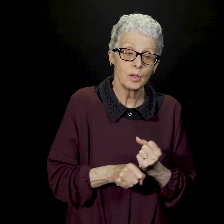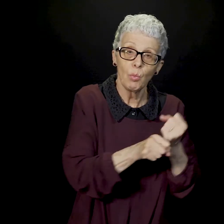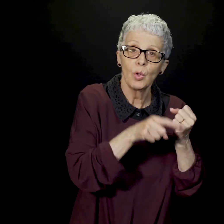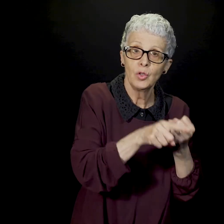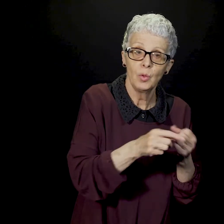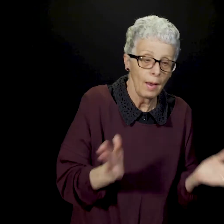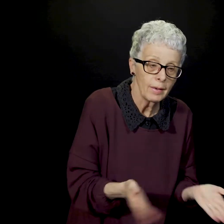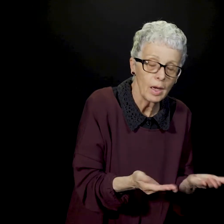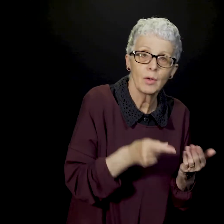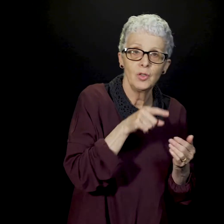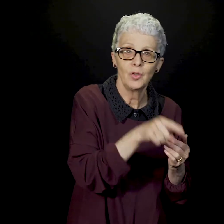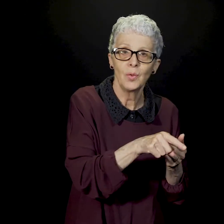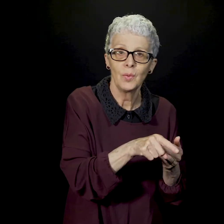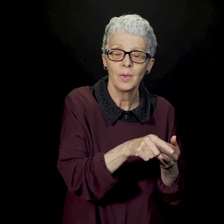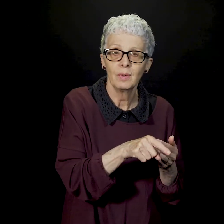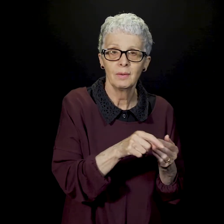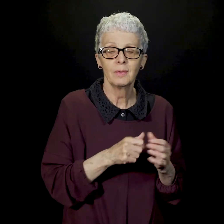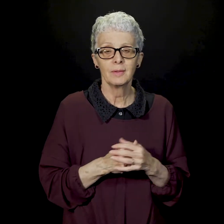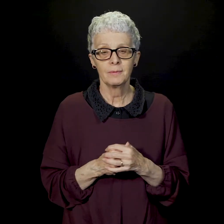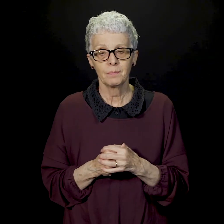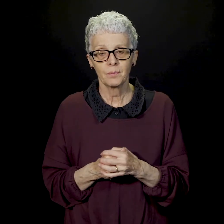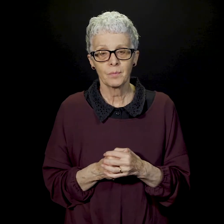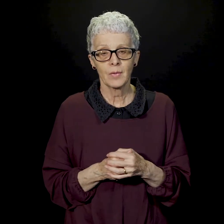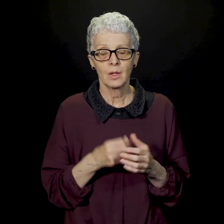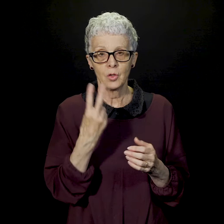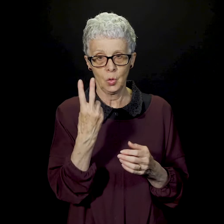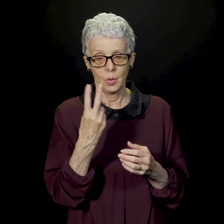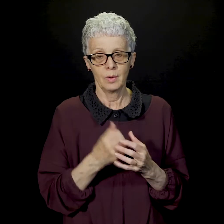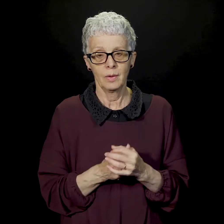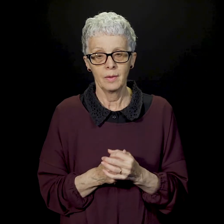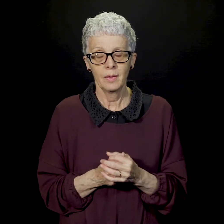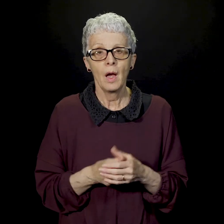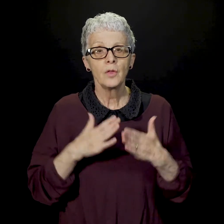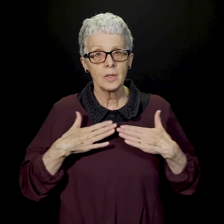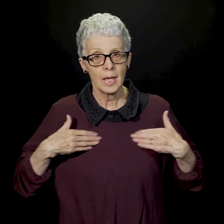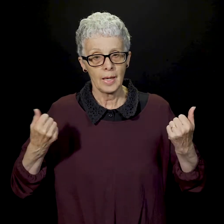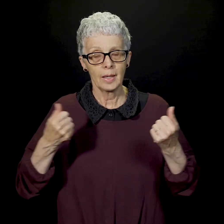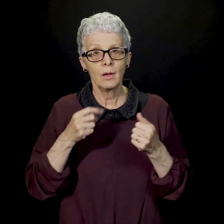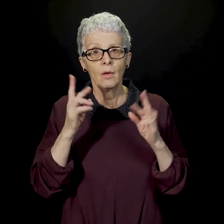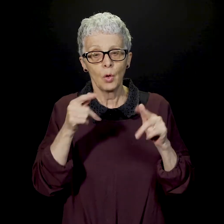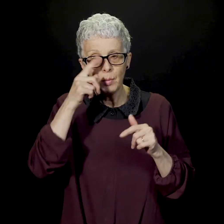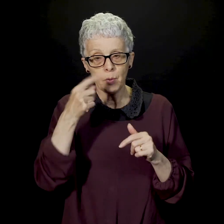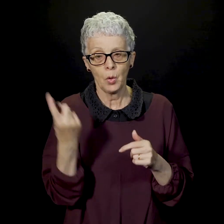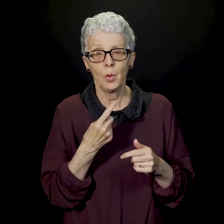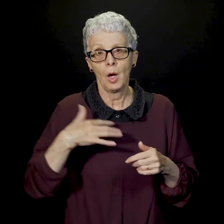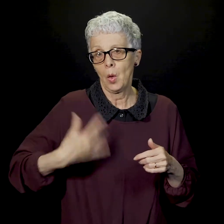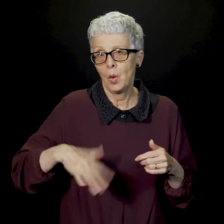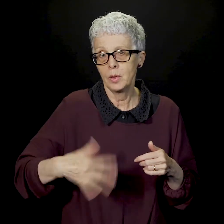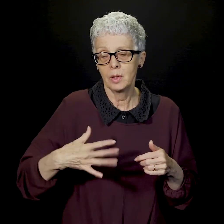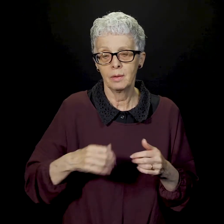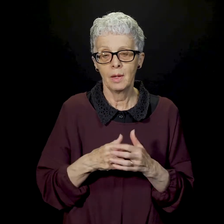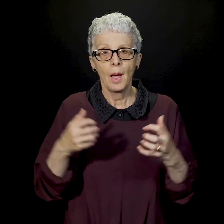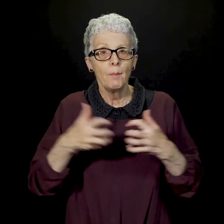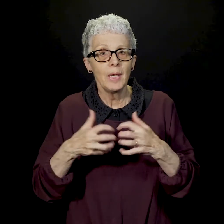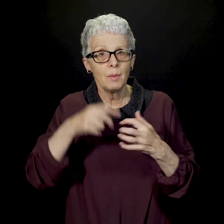right? We want to be that kind of people. Number two, really briefly, there is healing for those who are hurting. So many carry the